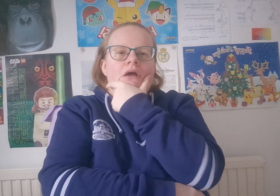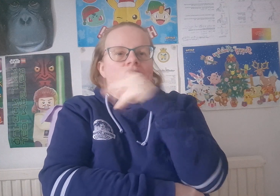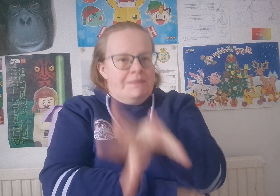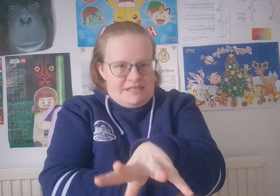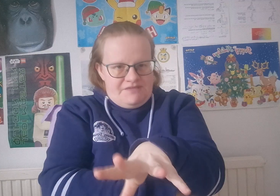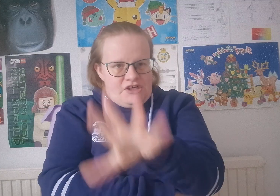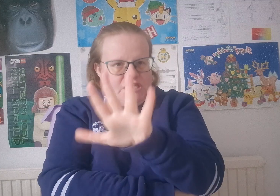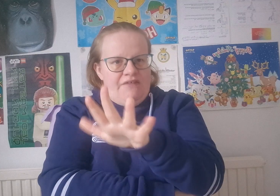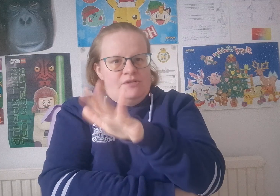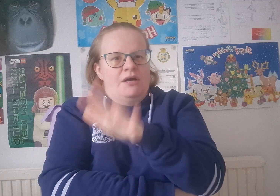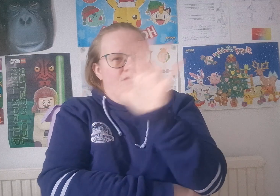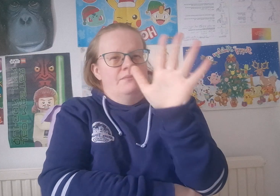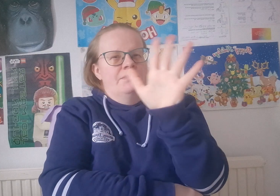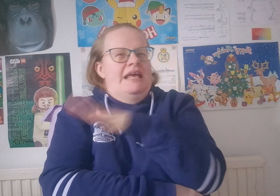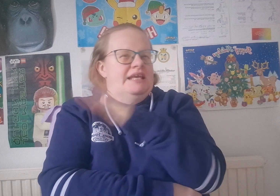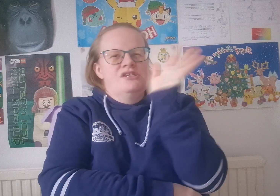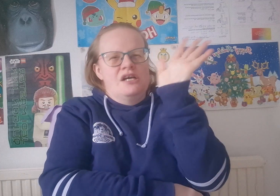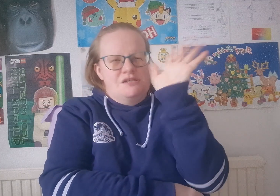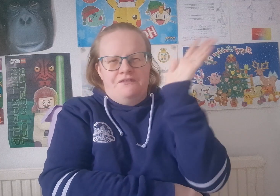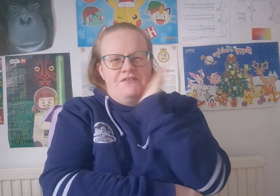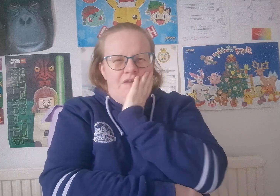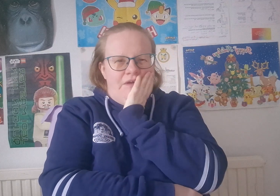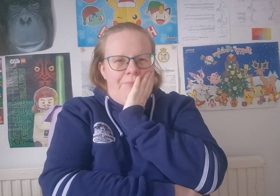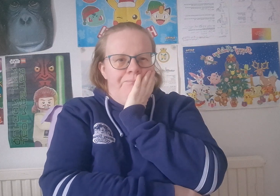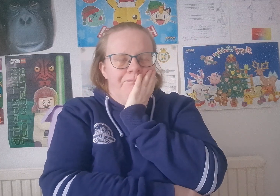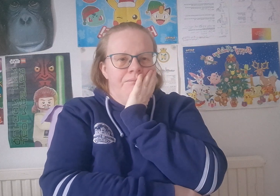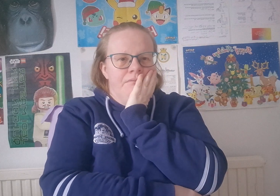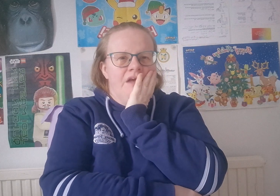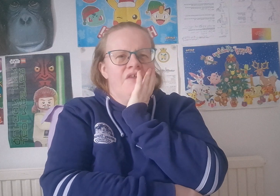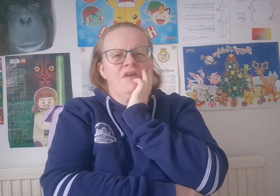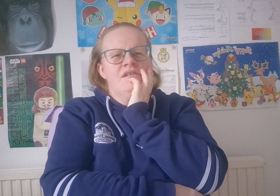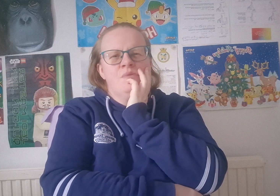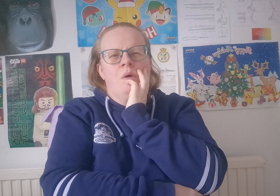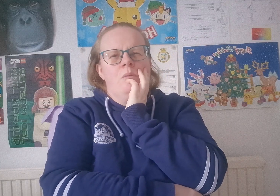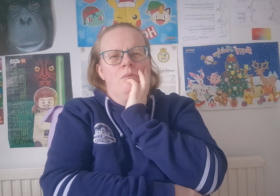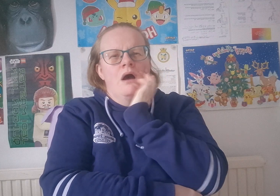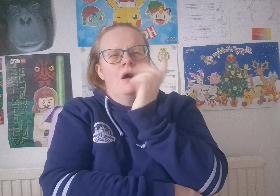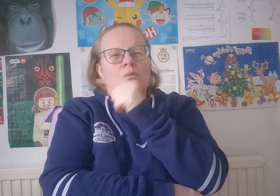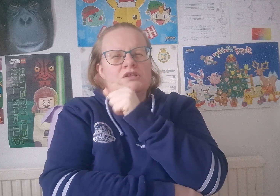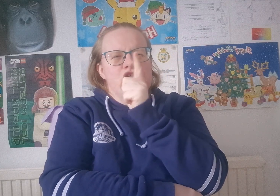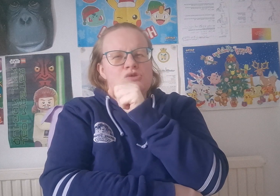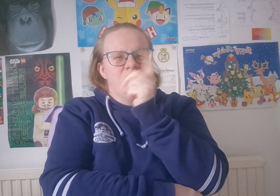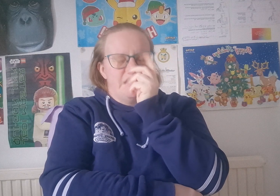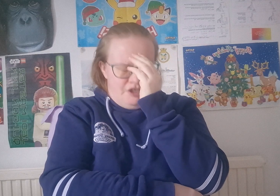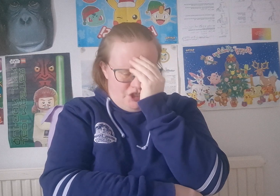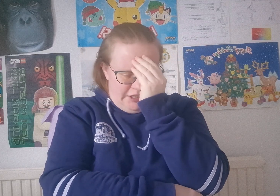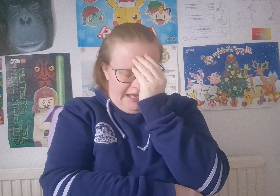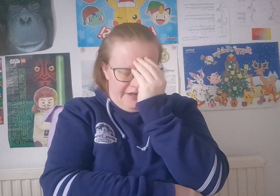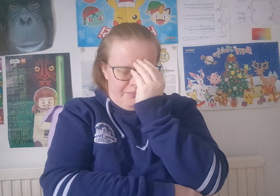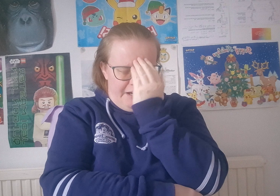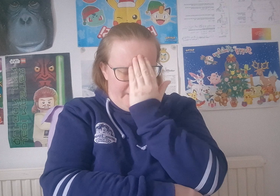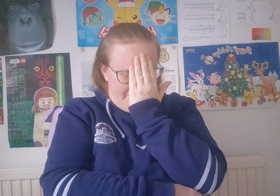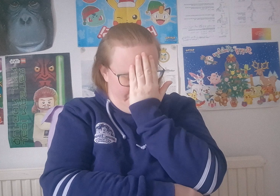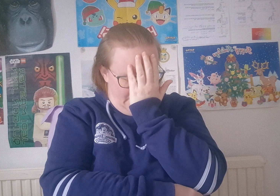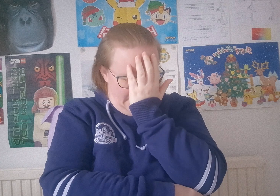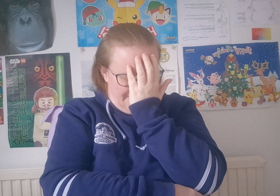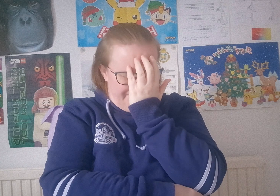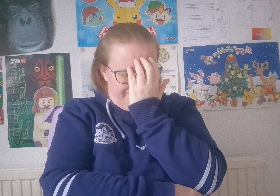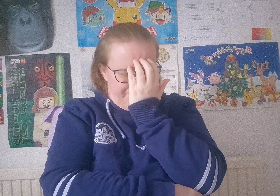In this version, they have him dying from the plague. He dies of a fever. That there is one with Judi Dench and Kenneth Branagh,